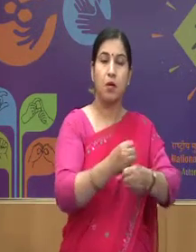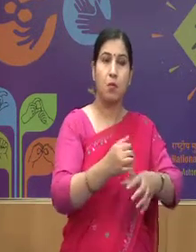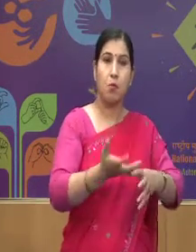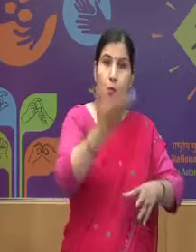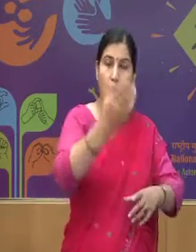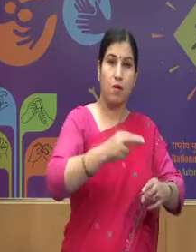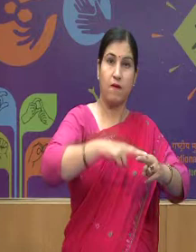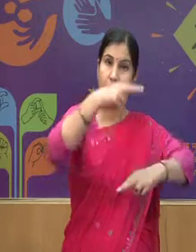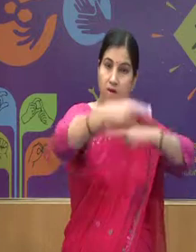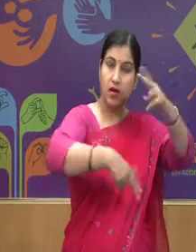Europe.